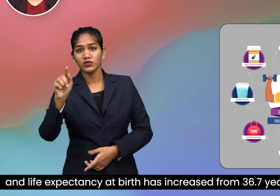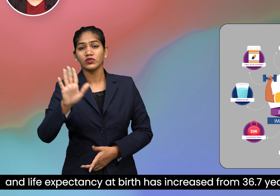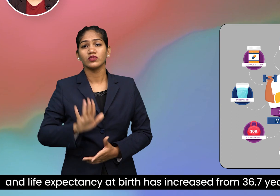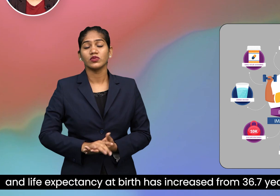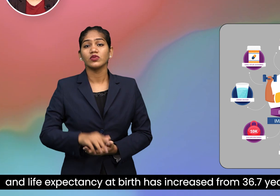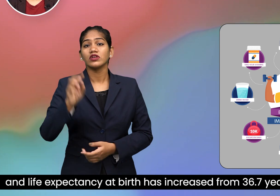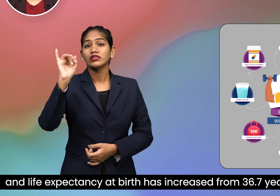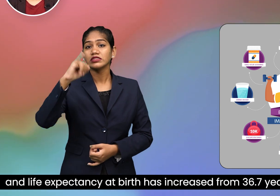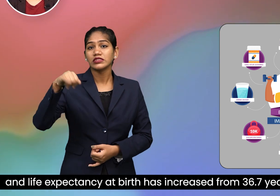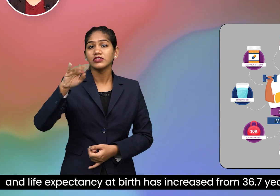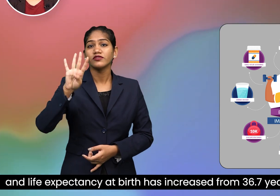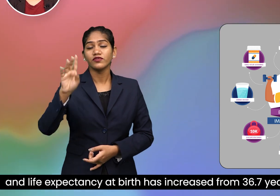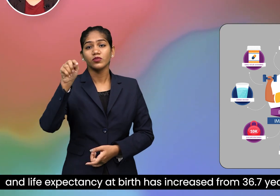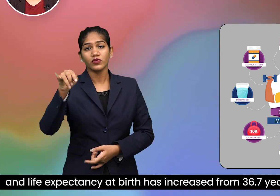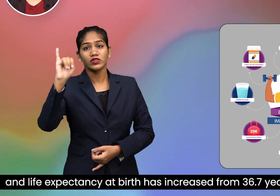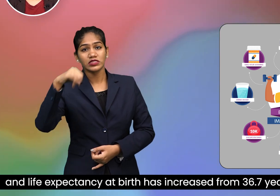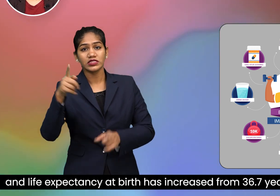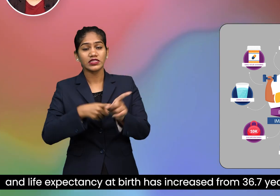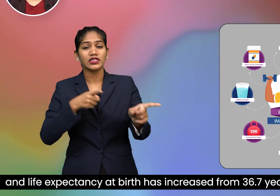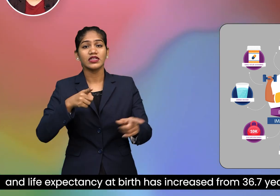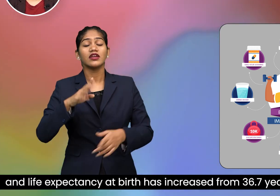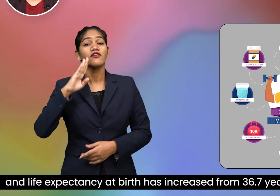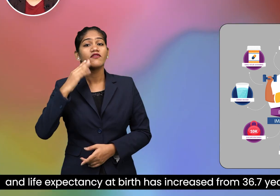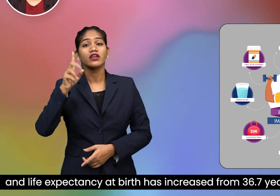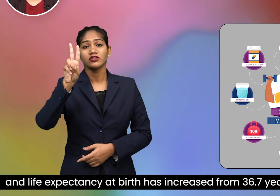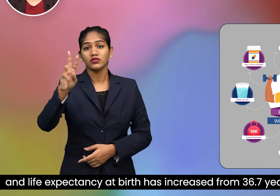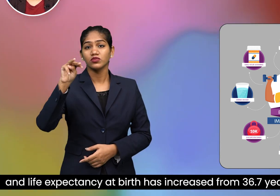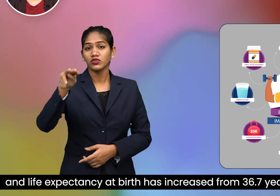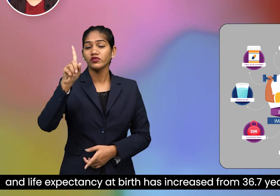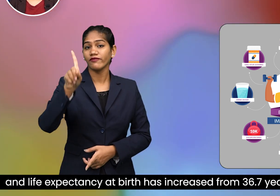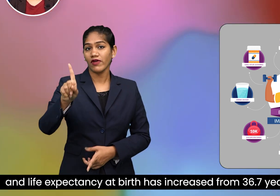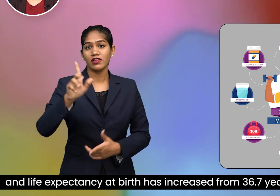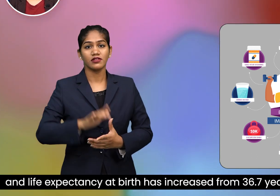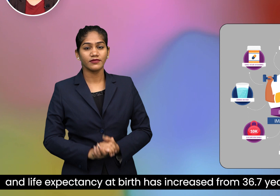64.6 years in 2001.